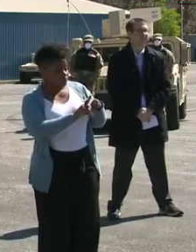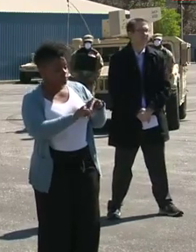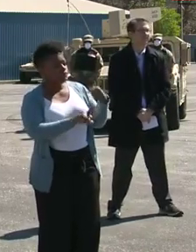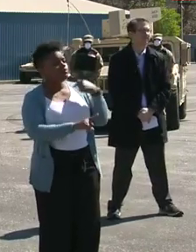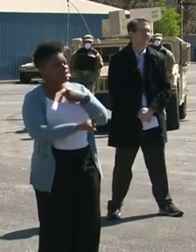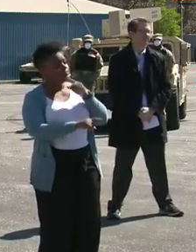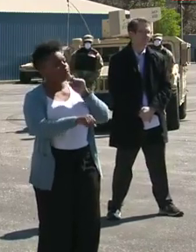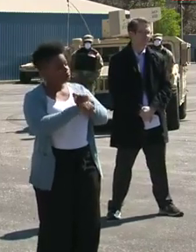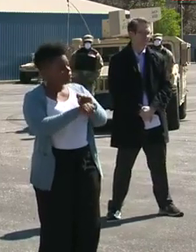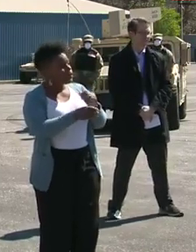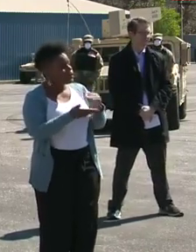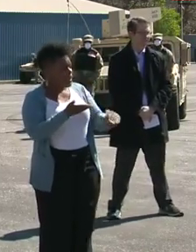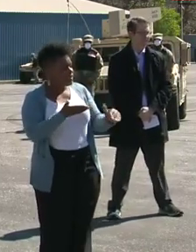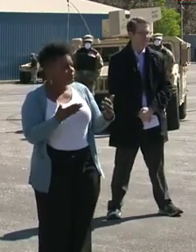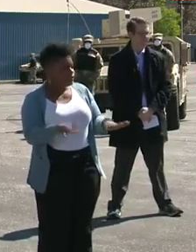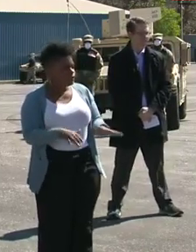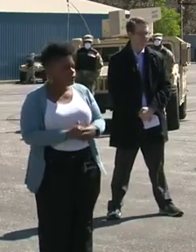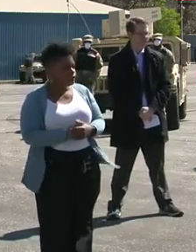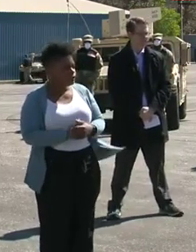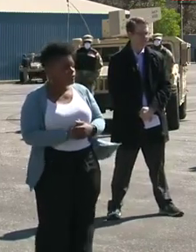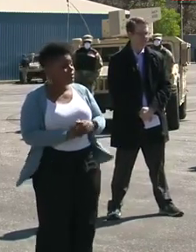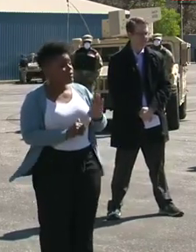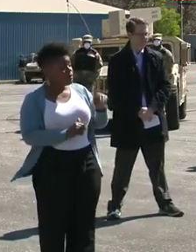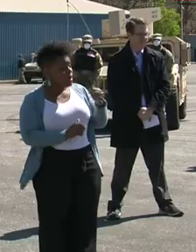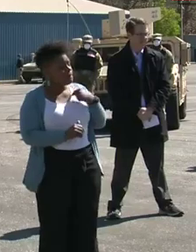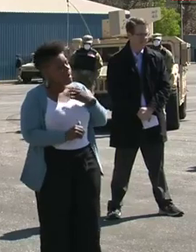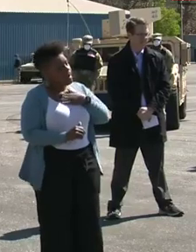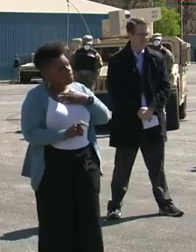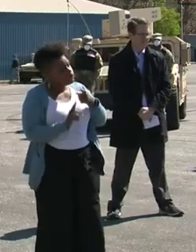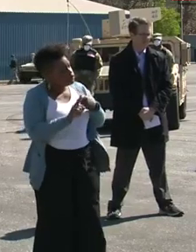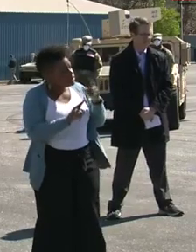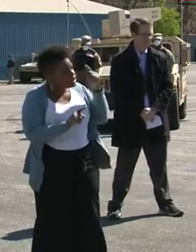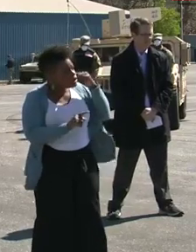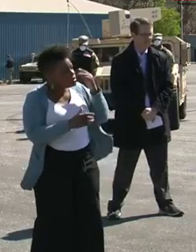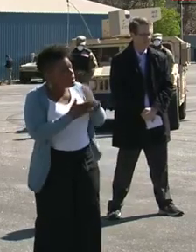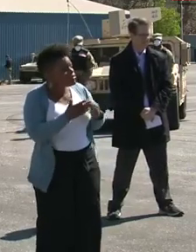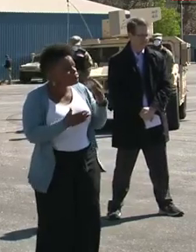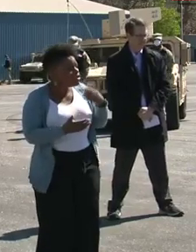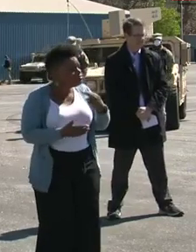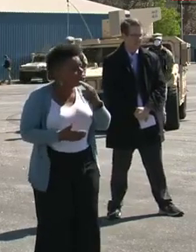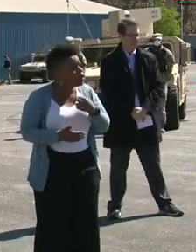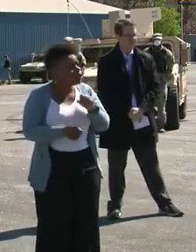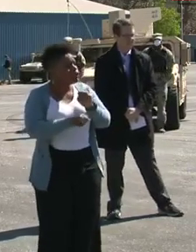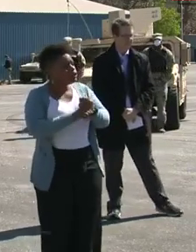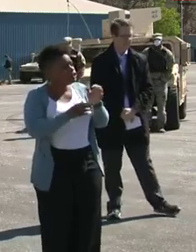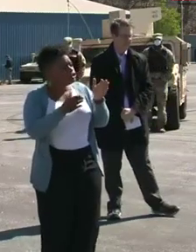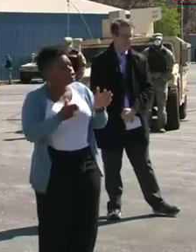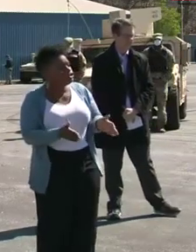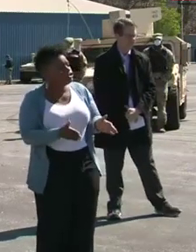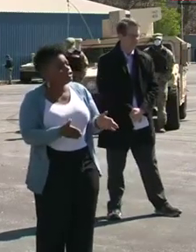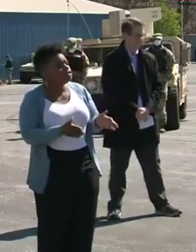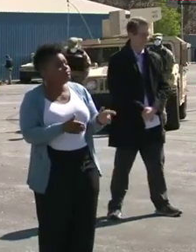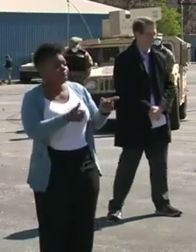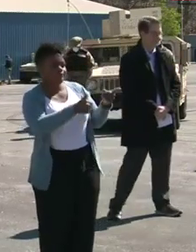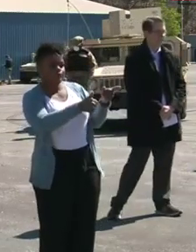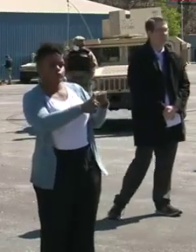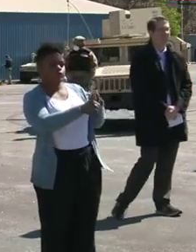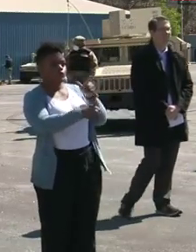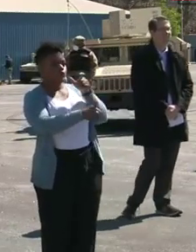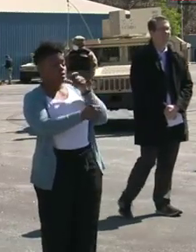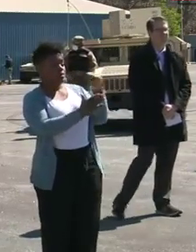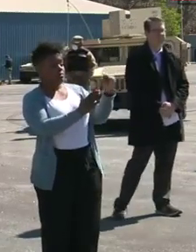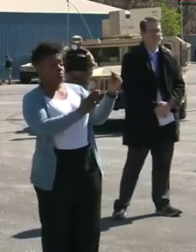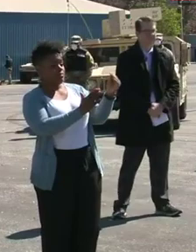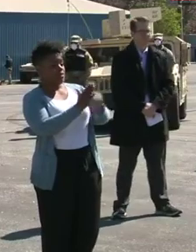to hear, and as I mentioned earlier, some of the restaurant workers were the first to apply. Their director reported out